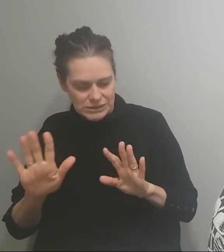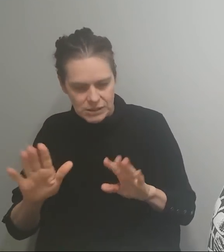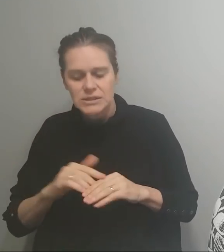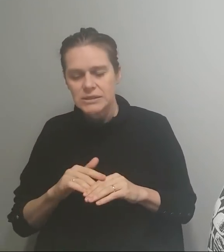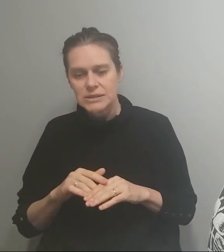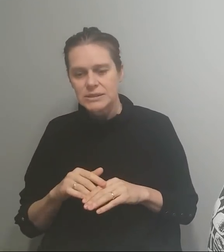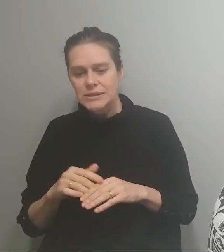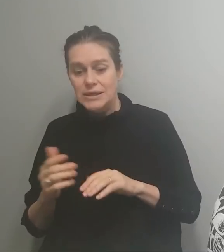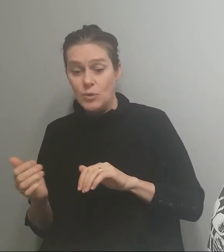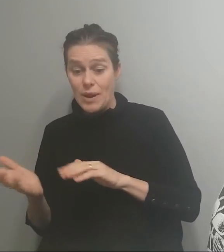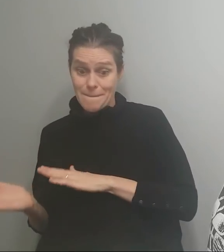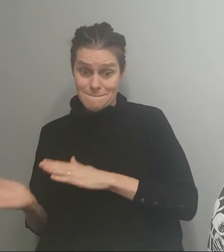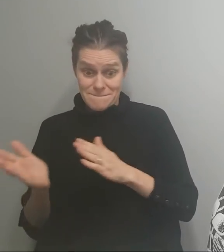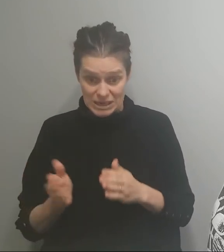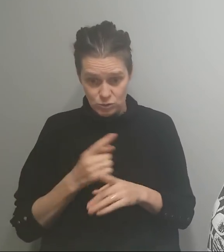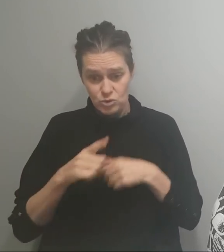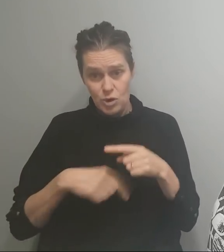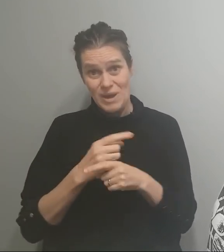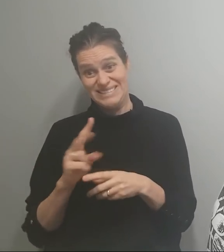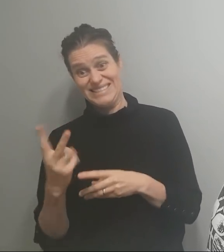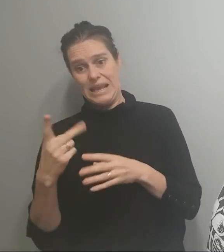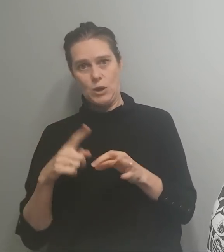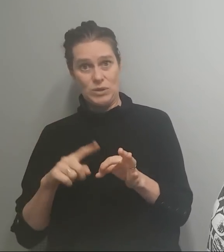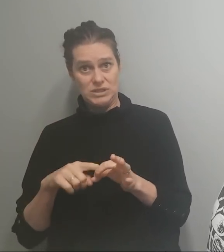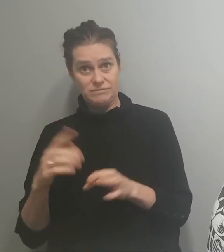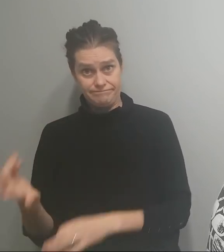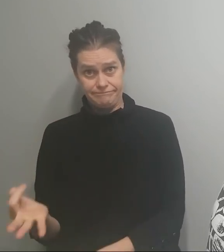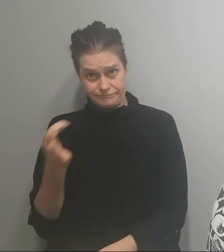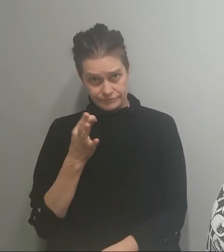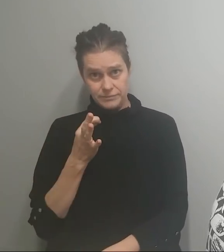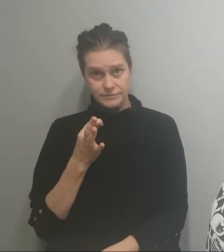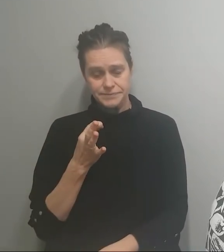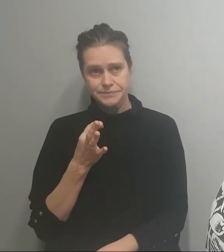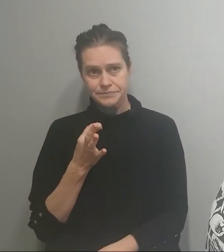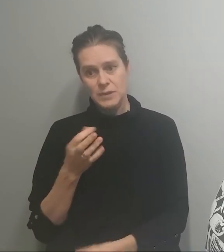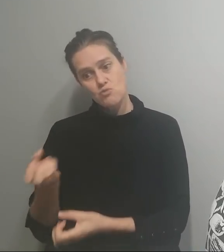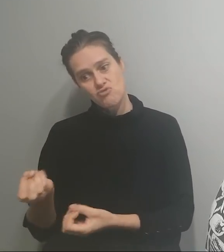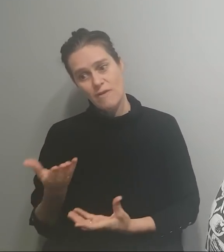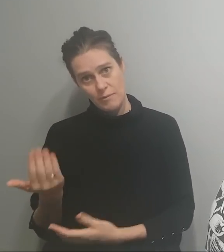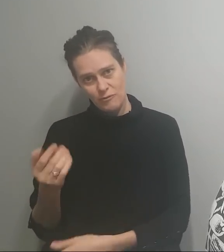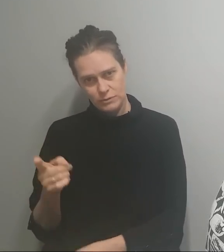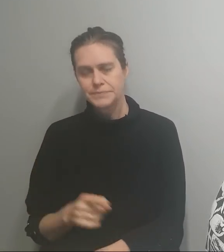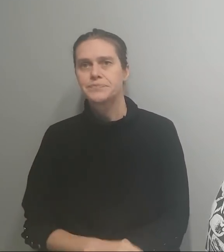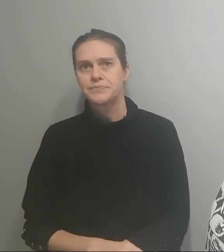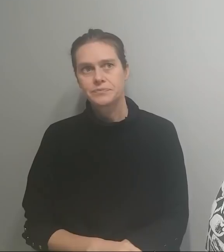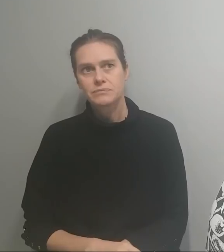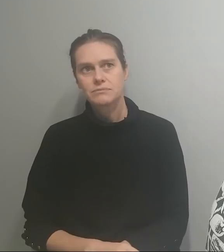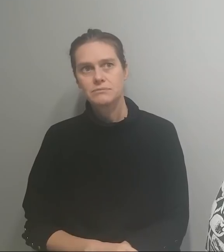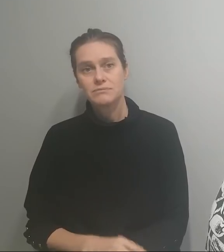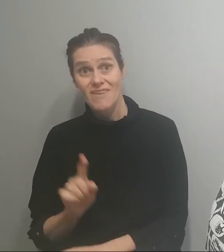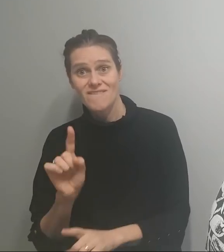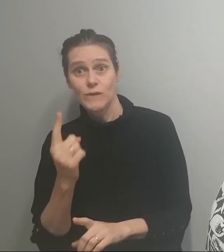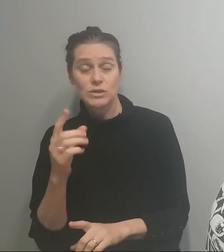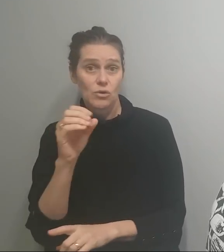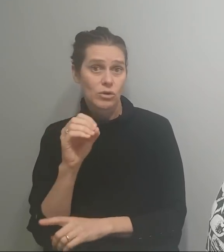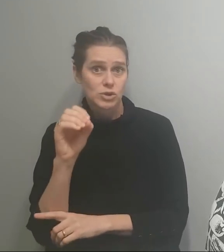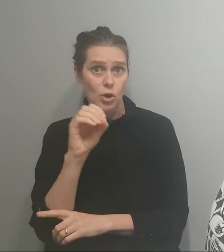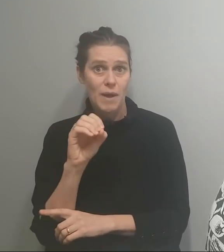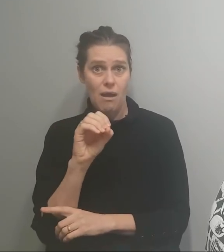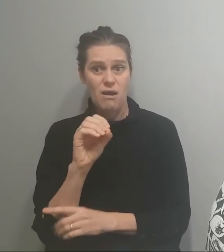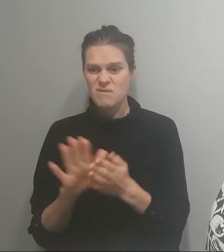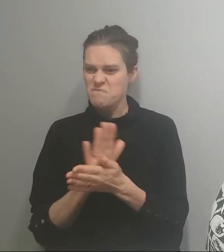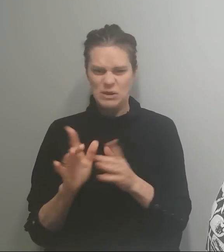question that I had from the provider core group before this session. On the 1st of October, what does